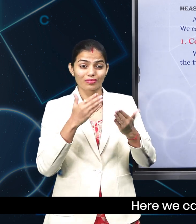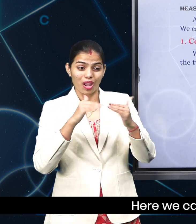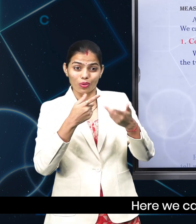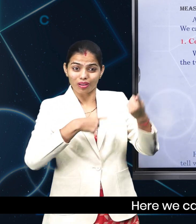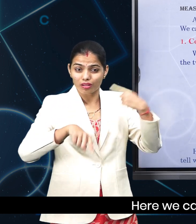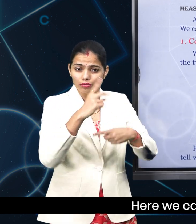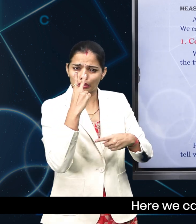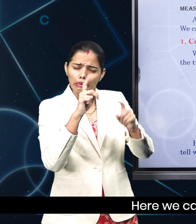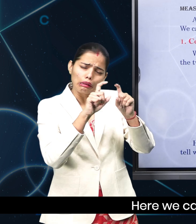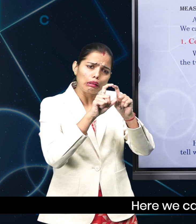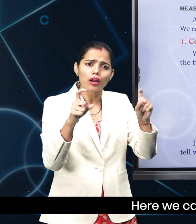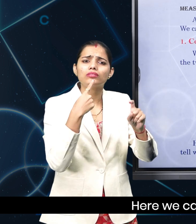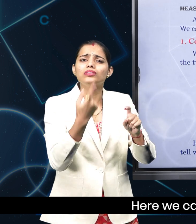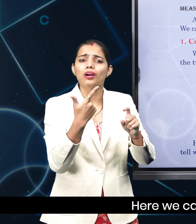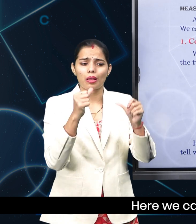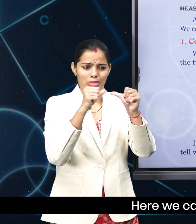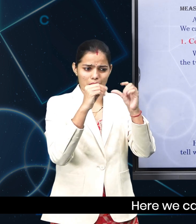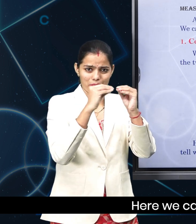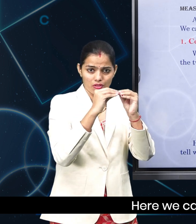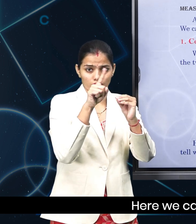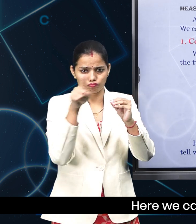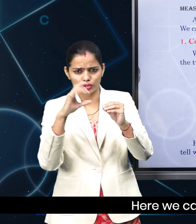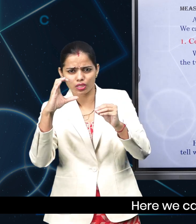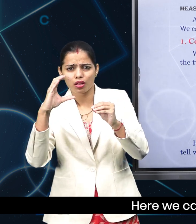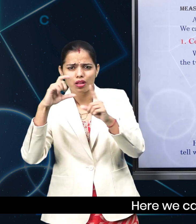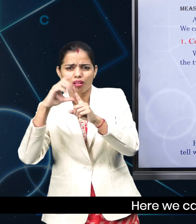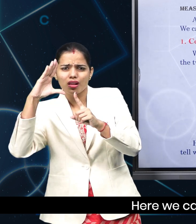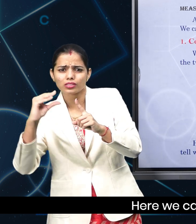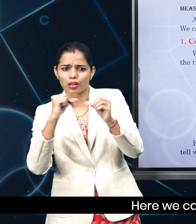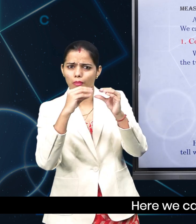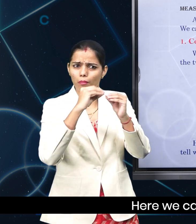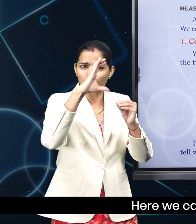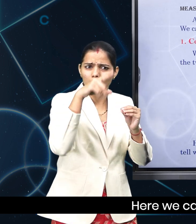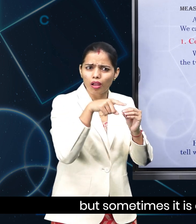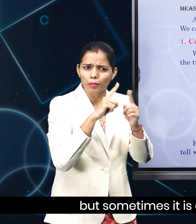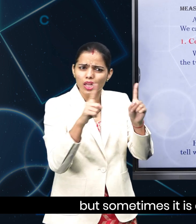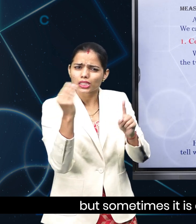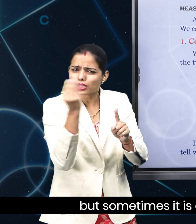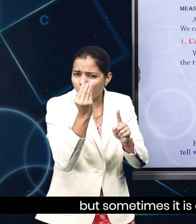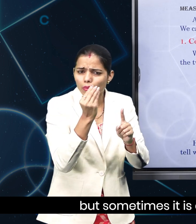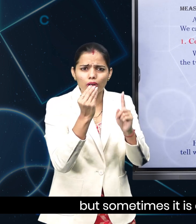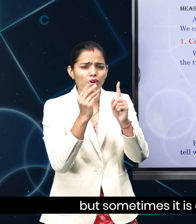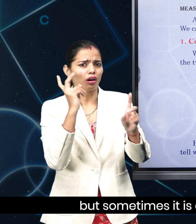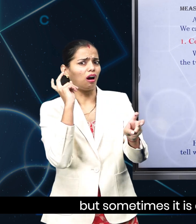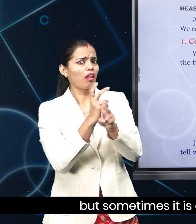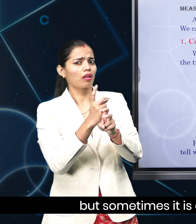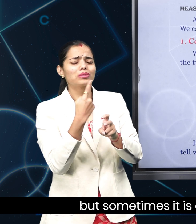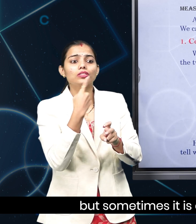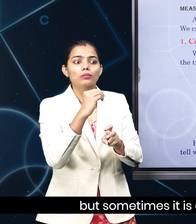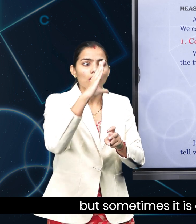Here, we can clearly say that AB greater than CD. But sometimes, it is difficult to